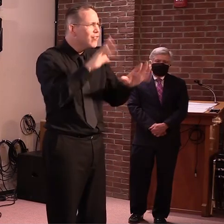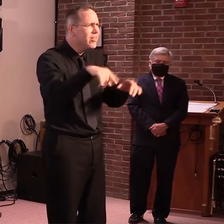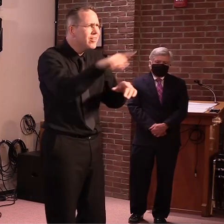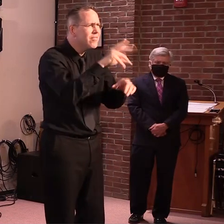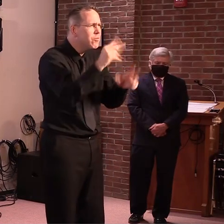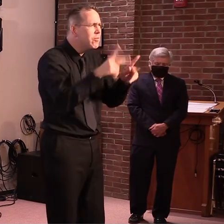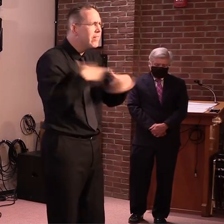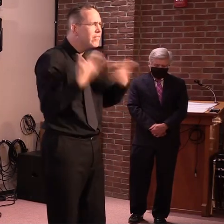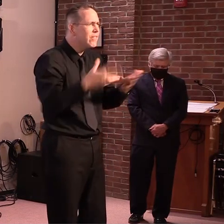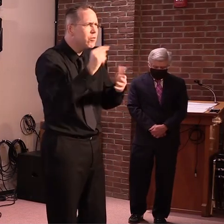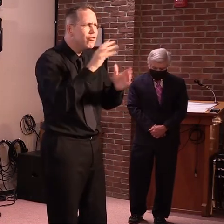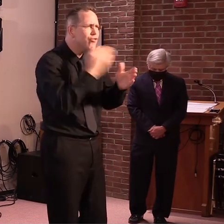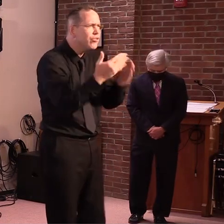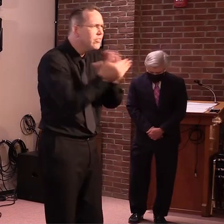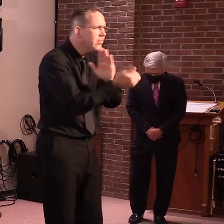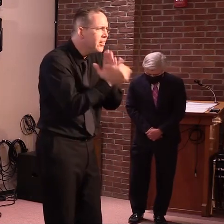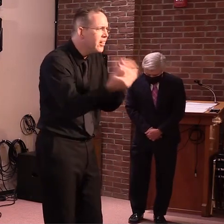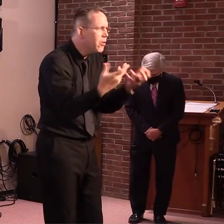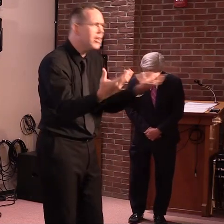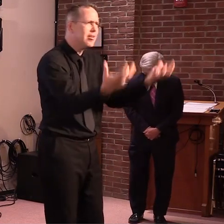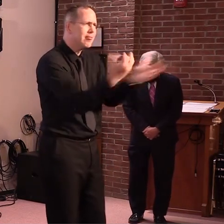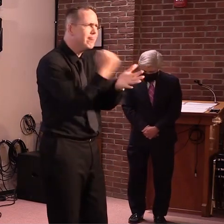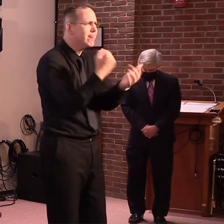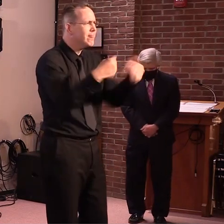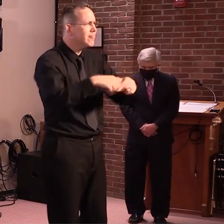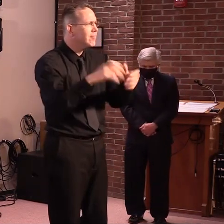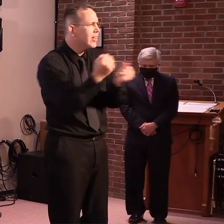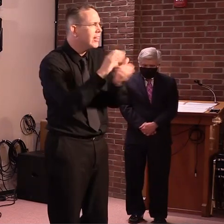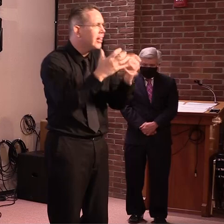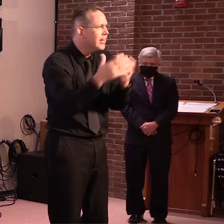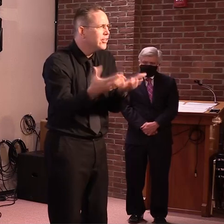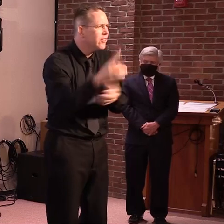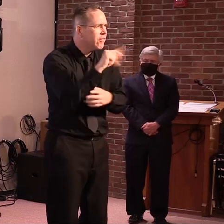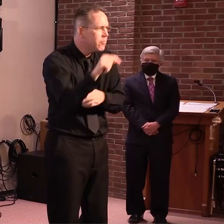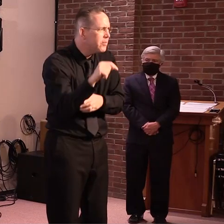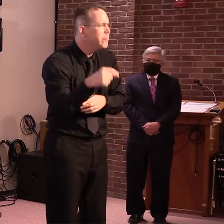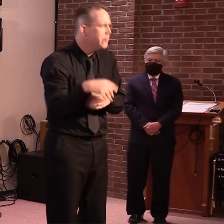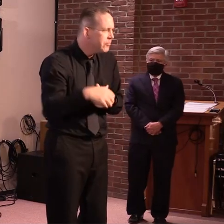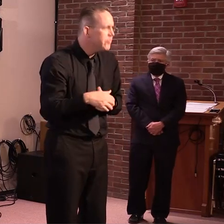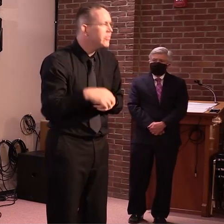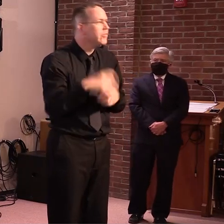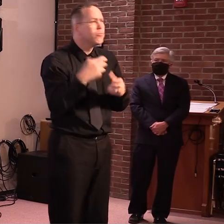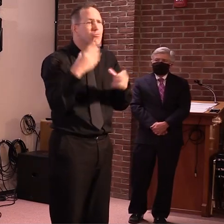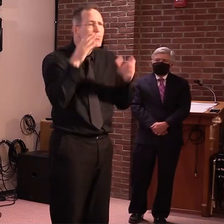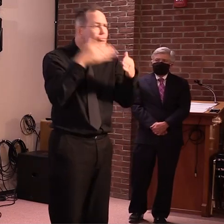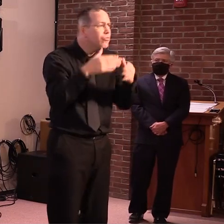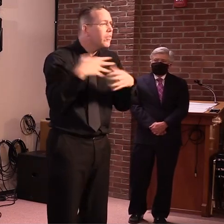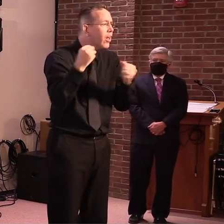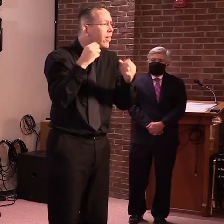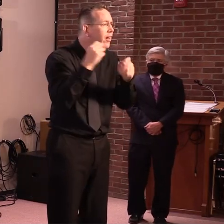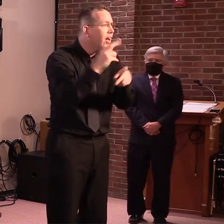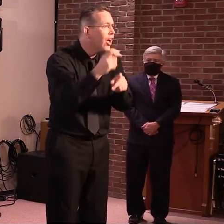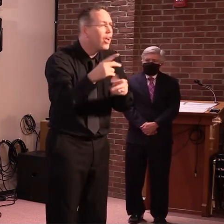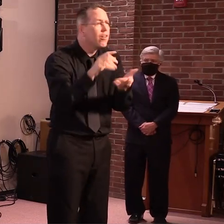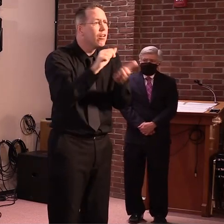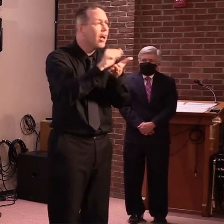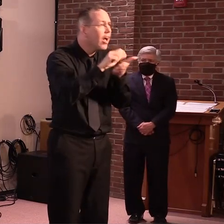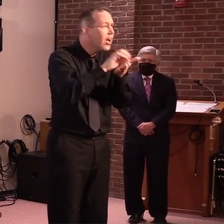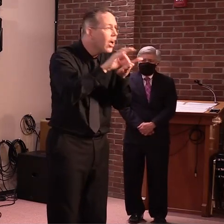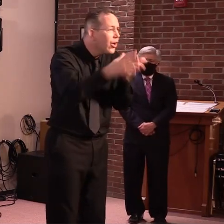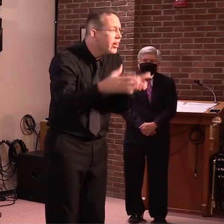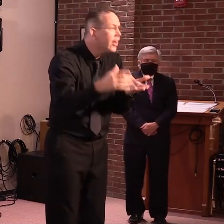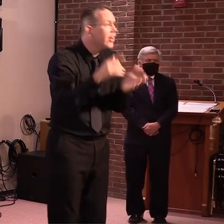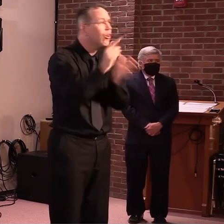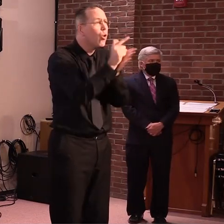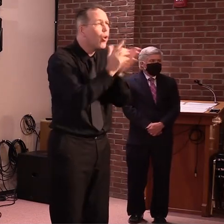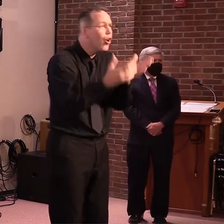high-paying, high-demand jobs projected for Vermont, jobs like nursing, healthcare, accountants, web developers, and graphic designers, nearly all